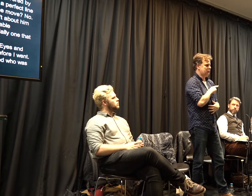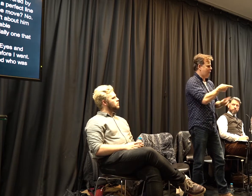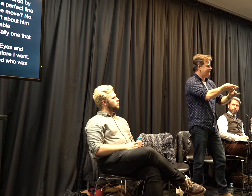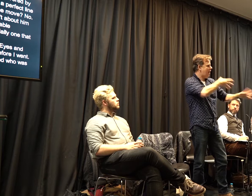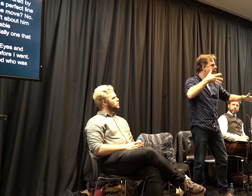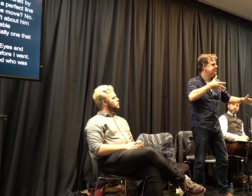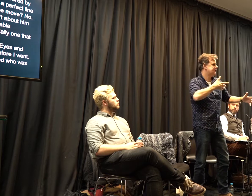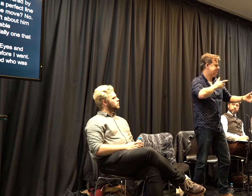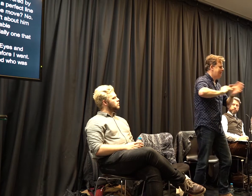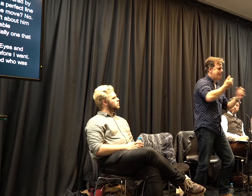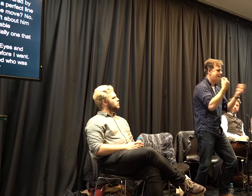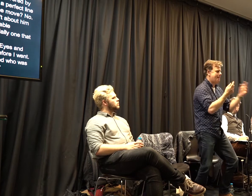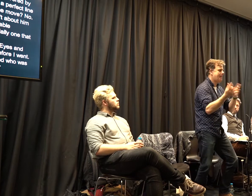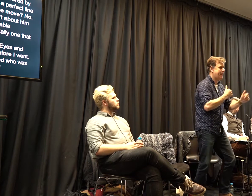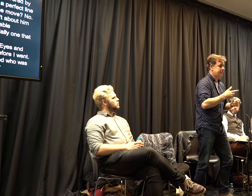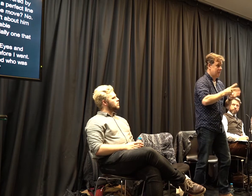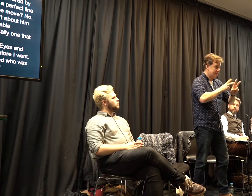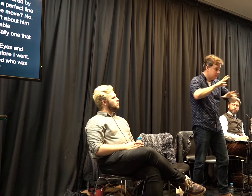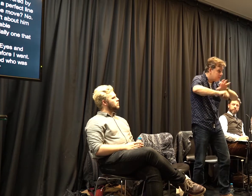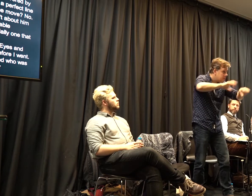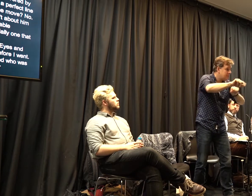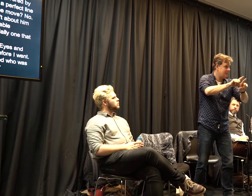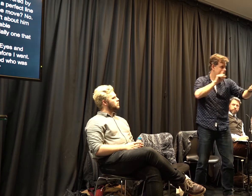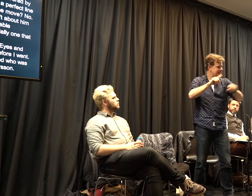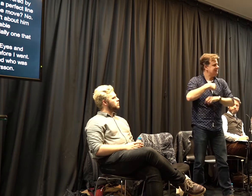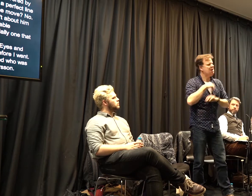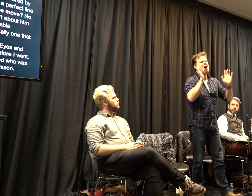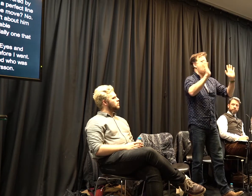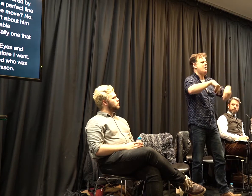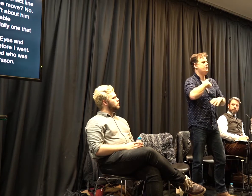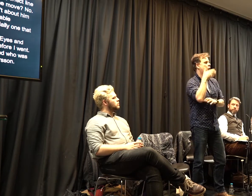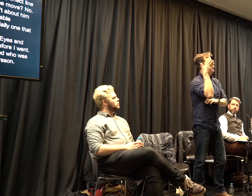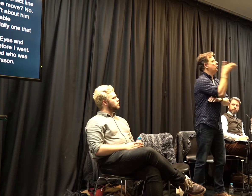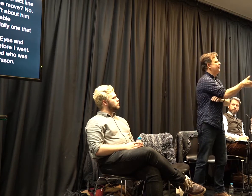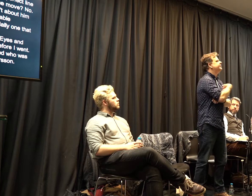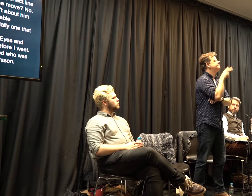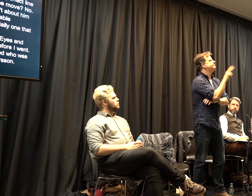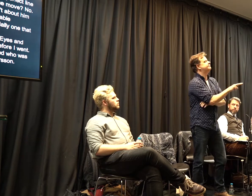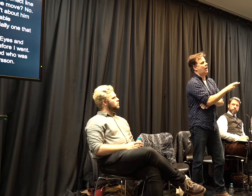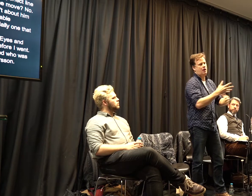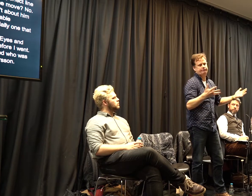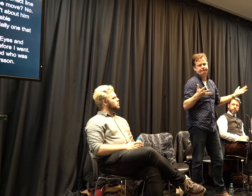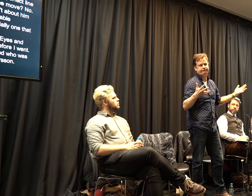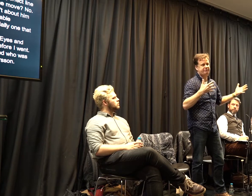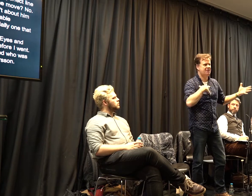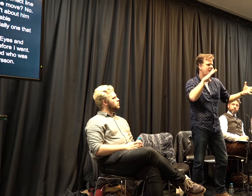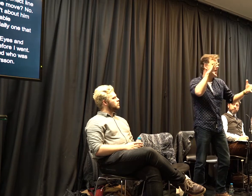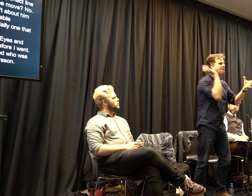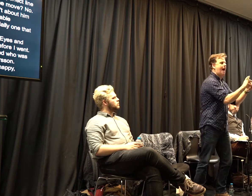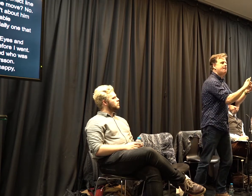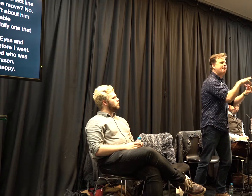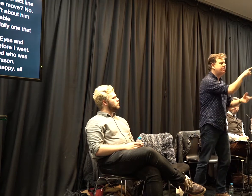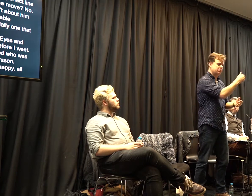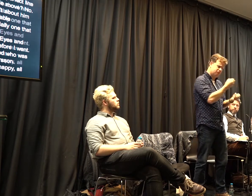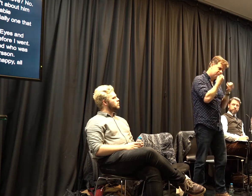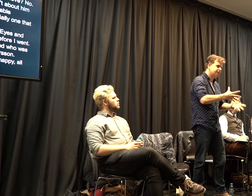So, comedy's normally very fast-paced, very snappy. It's all about the timing and the punchlines. Will the interpreter be able to